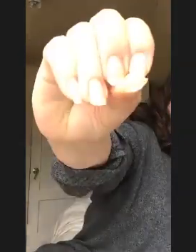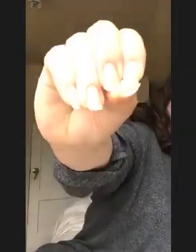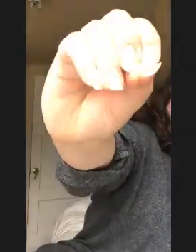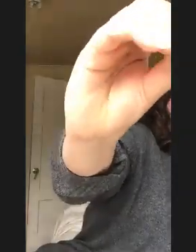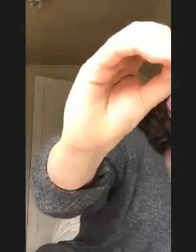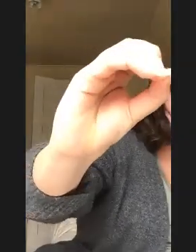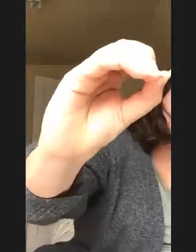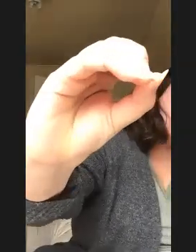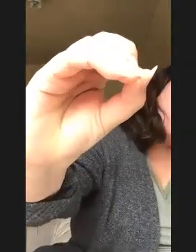O,